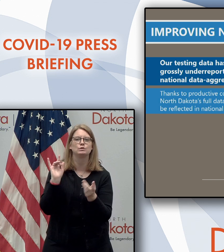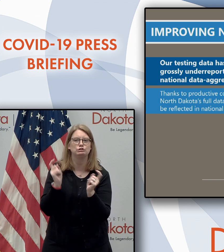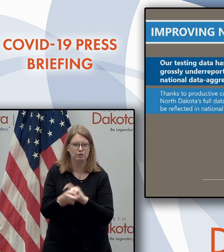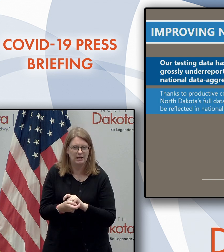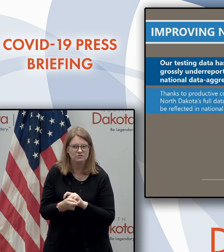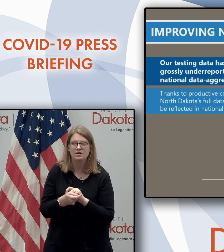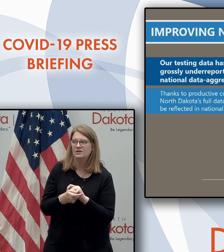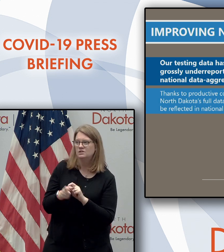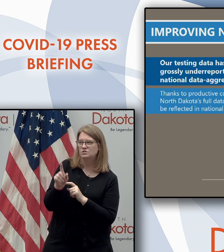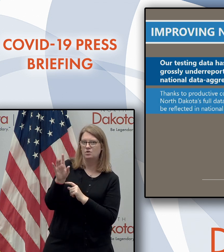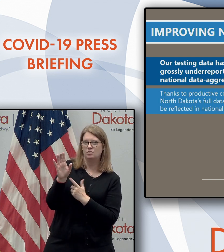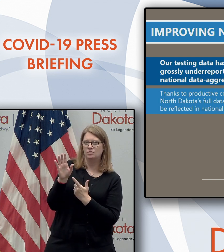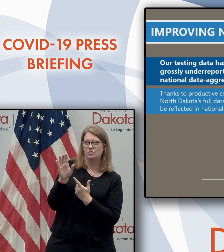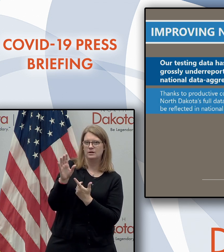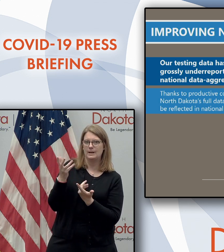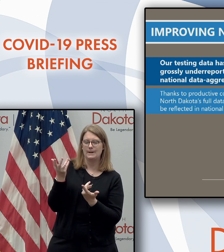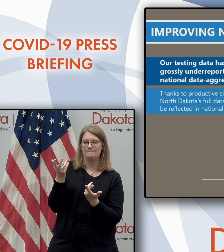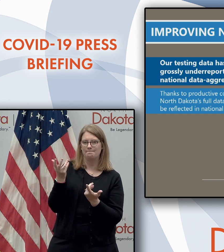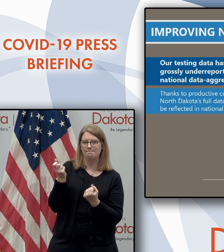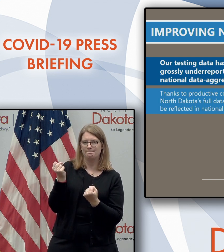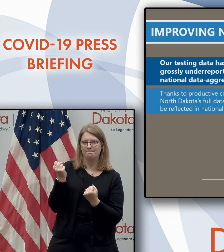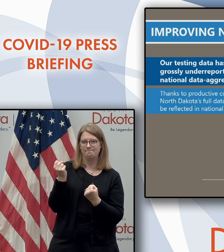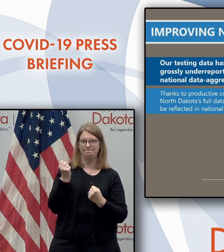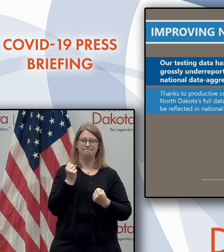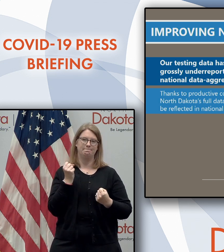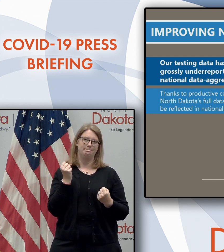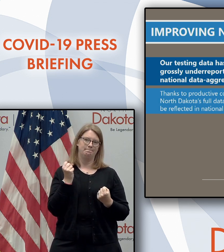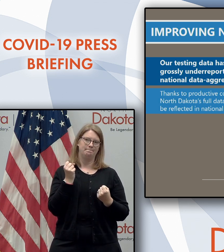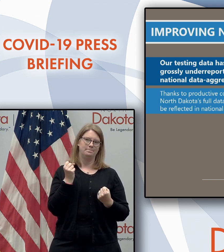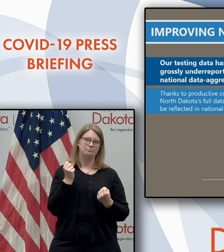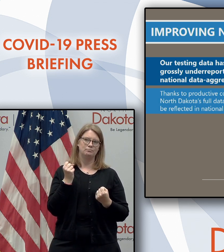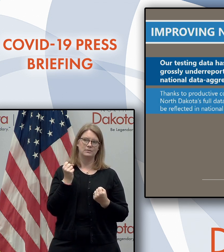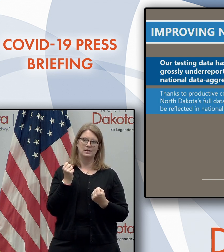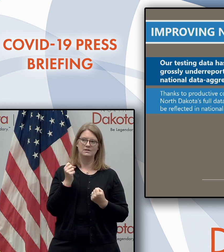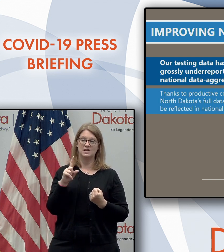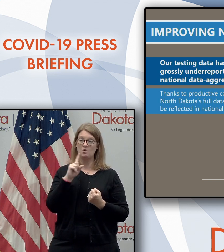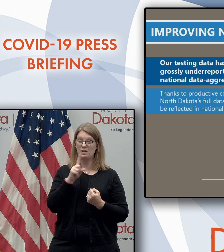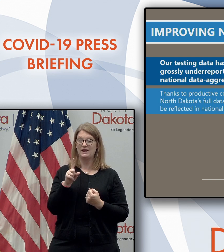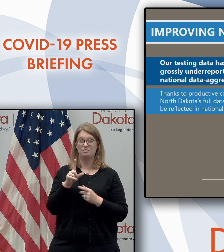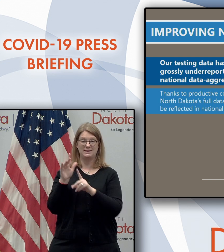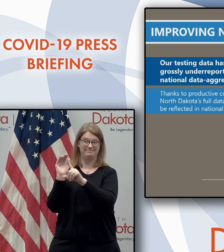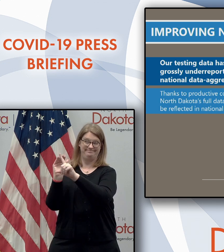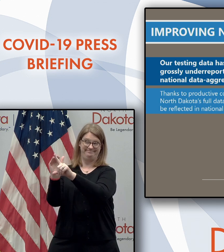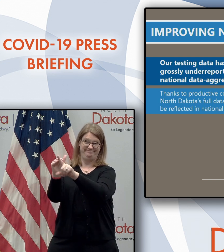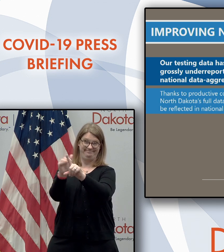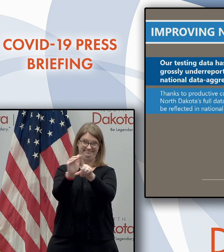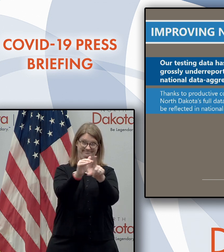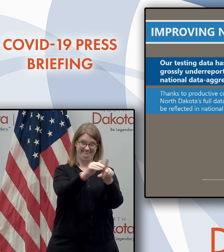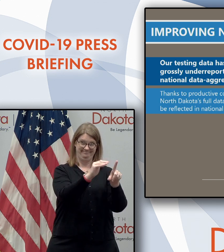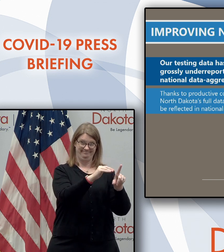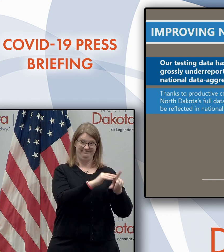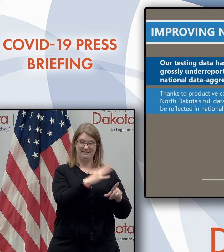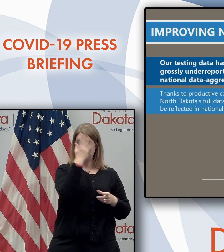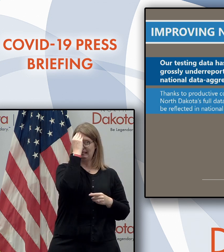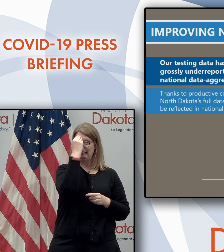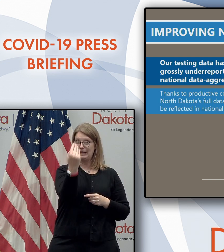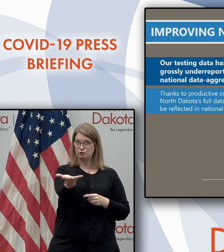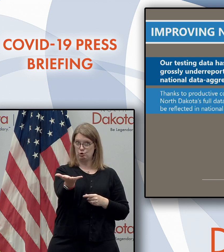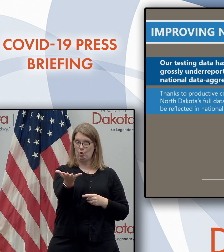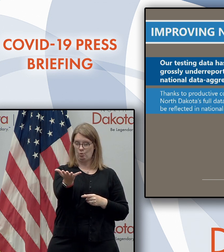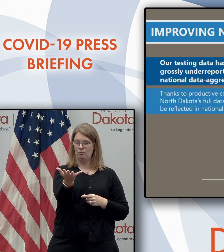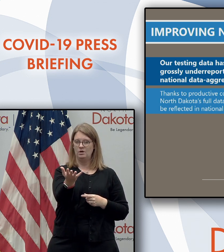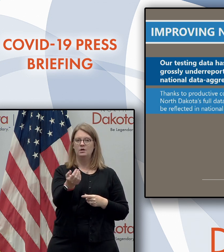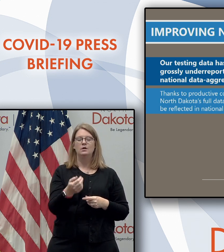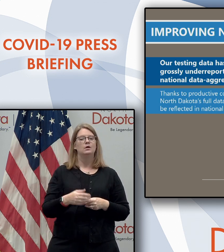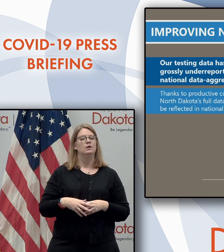again, this is something I want to give everyone a heads up on, because it will at least stop